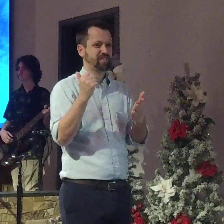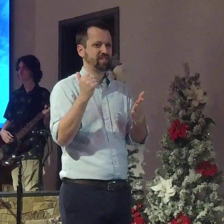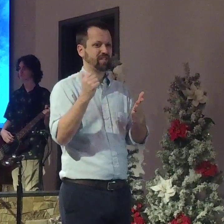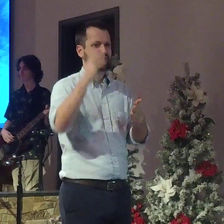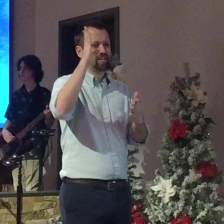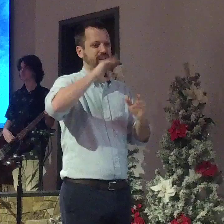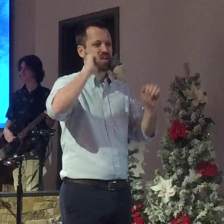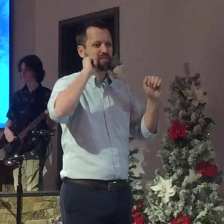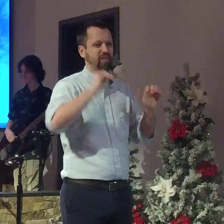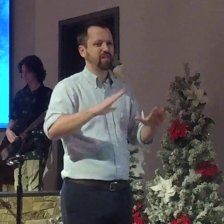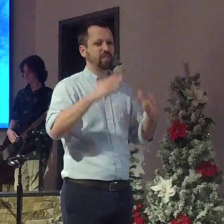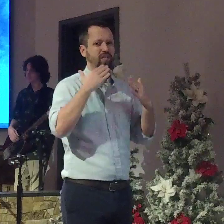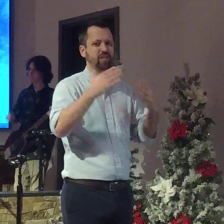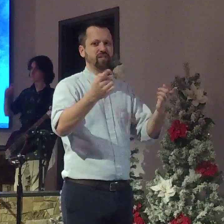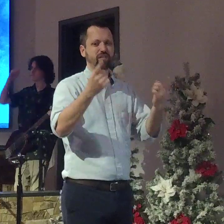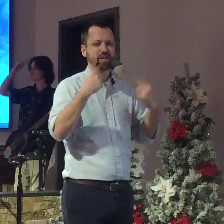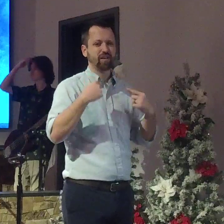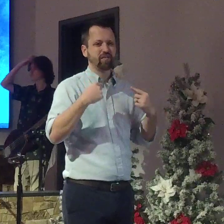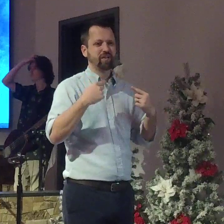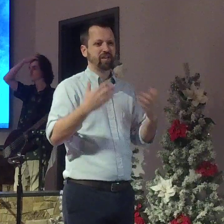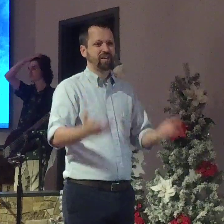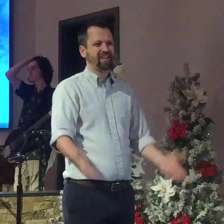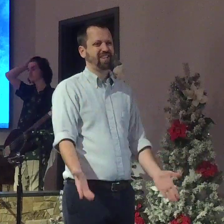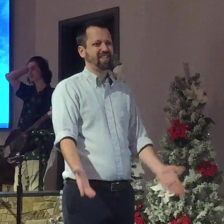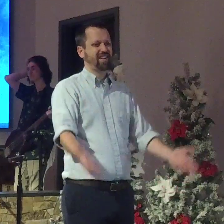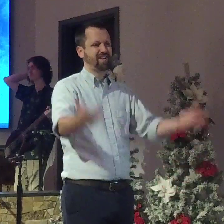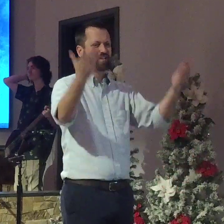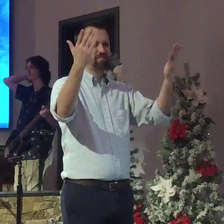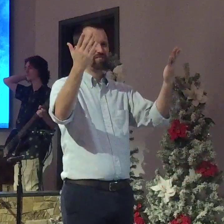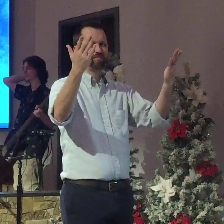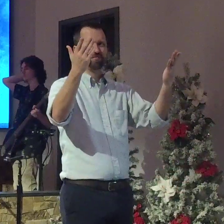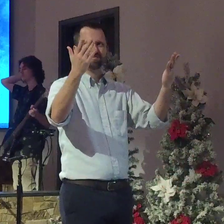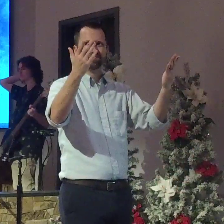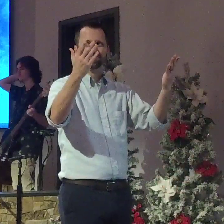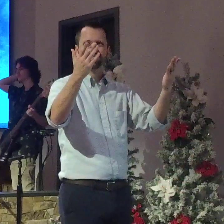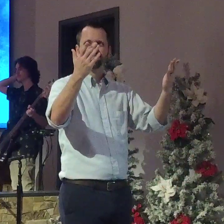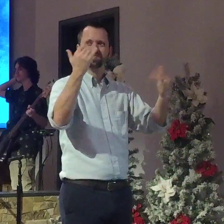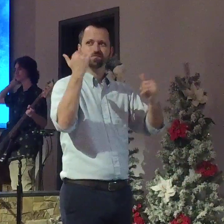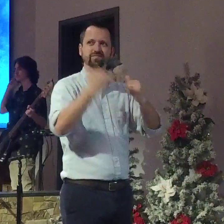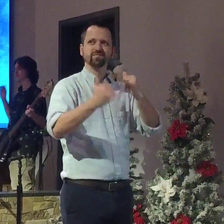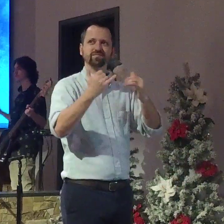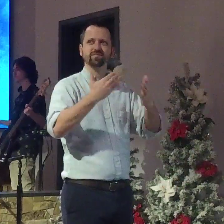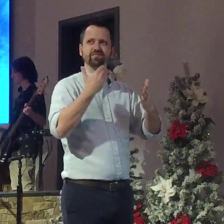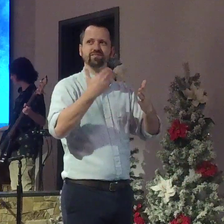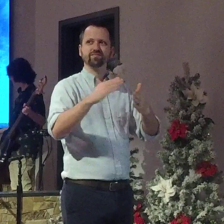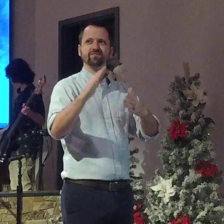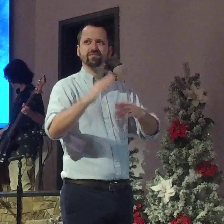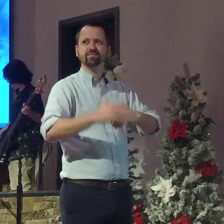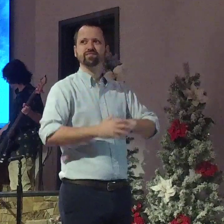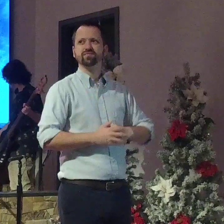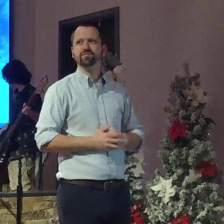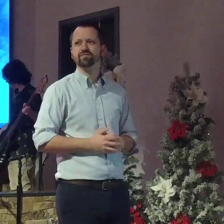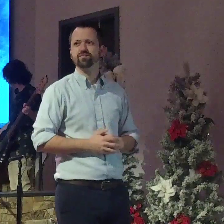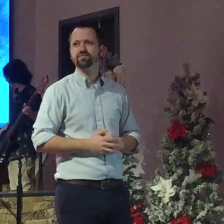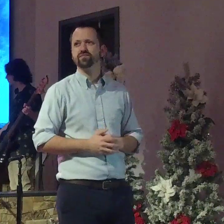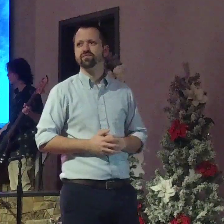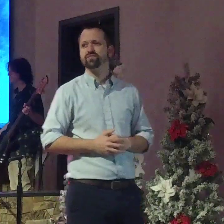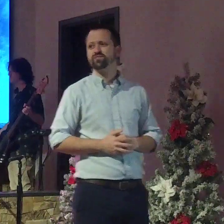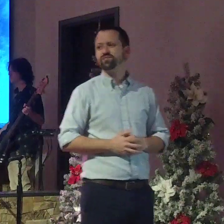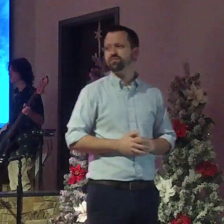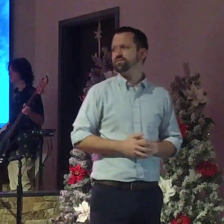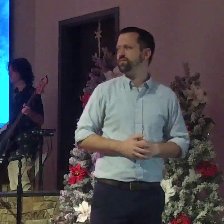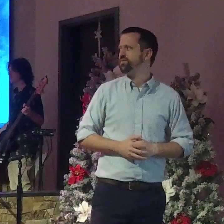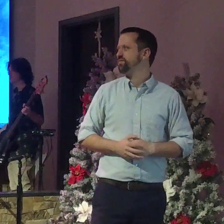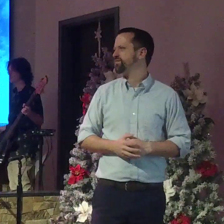receive Jesus as your Savior, I encourage you, we have two options for you. You can come by and talk to us after the service, and we would love